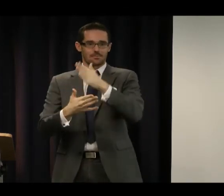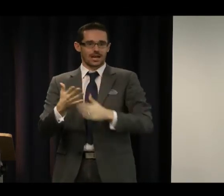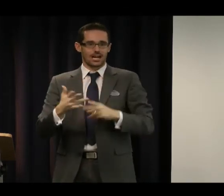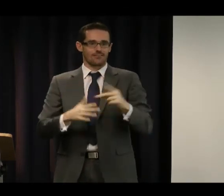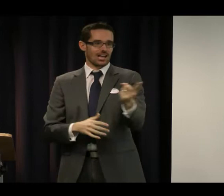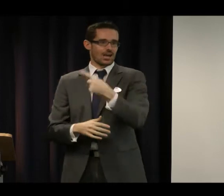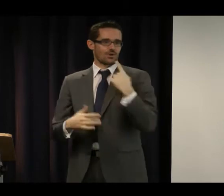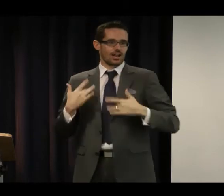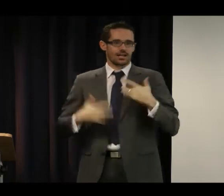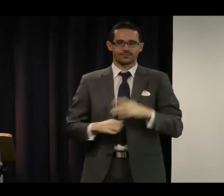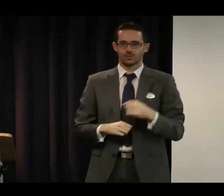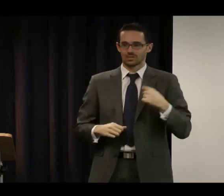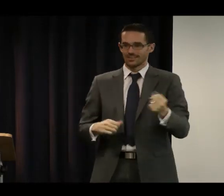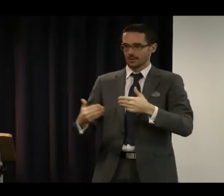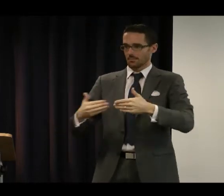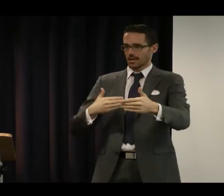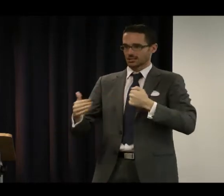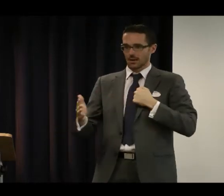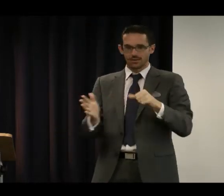FOS because this department